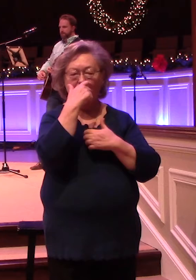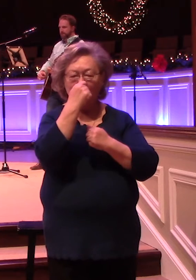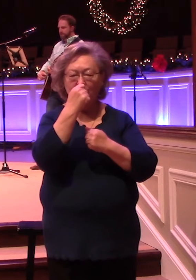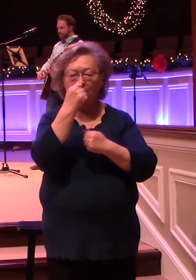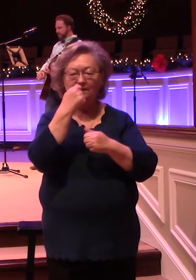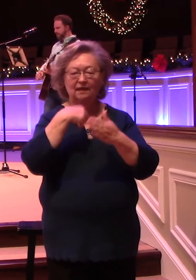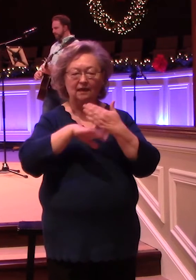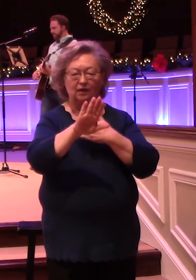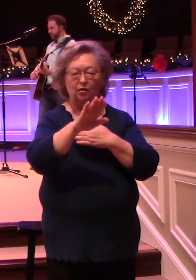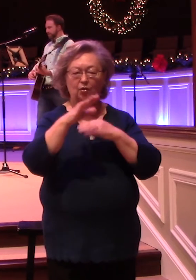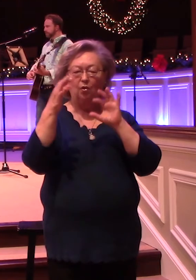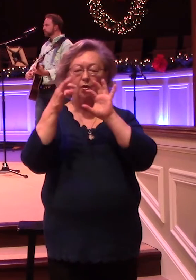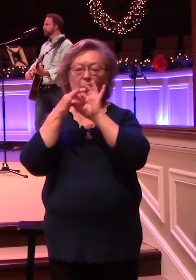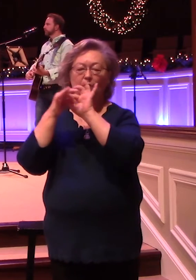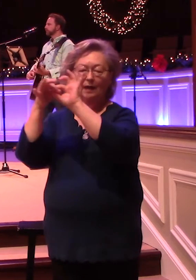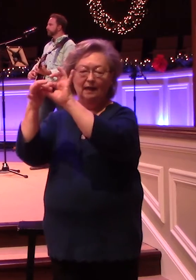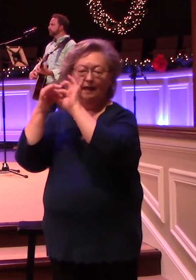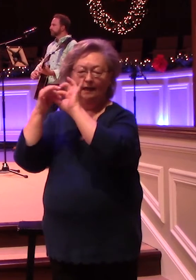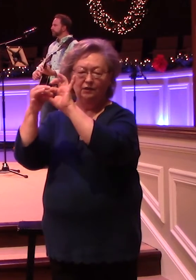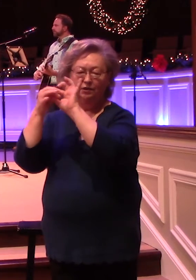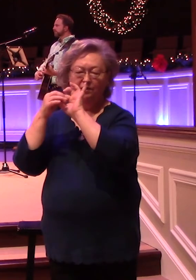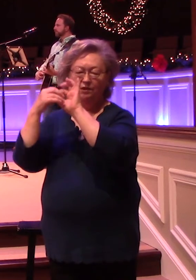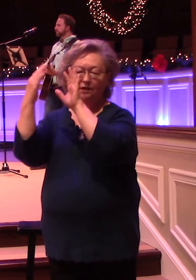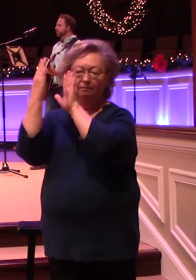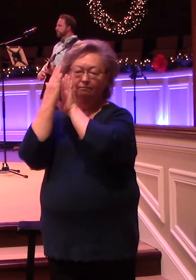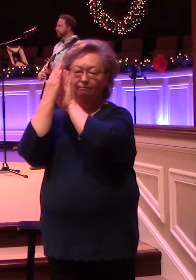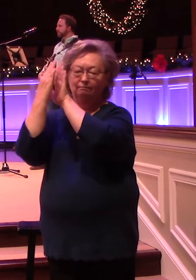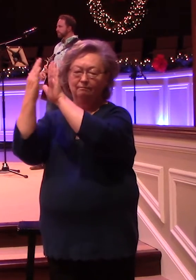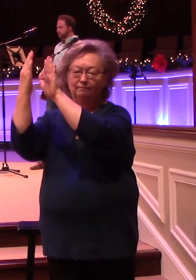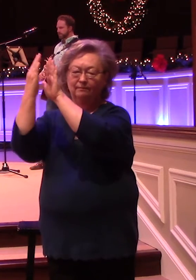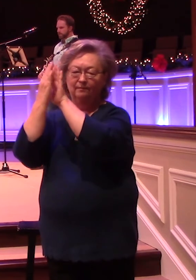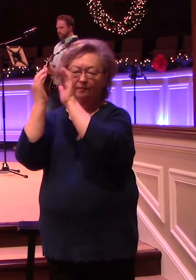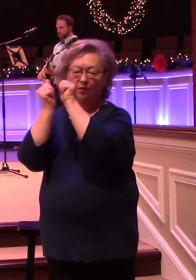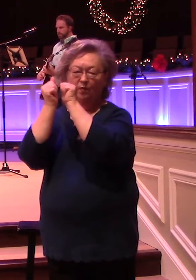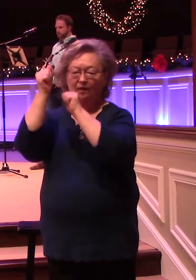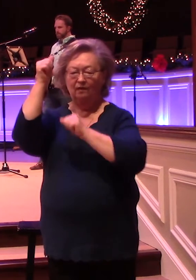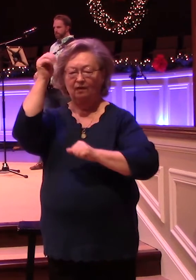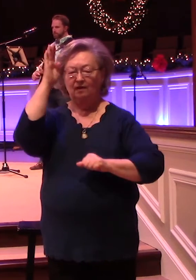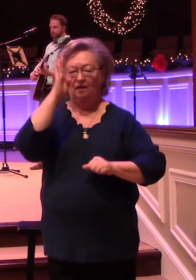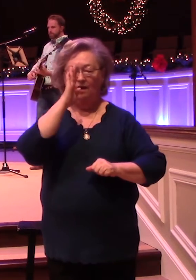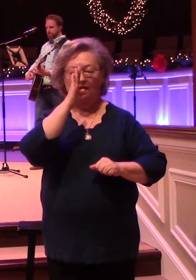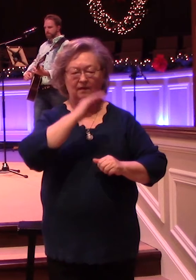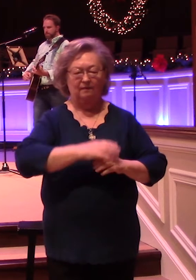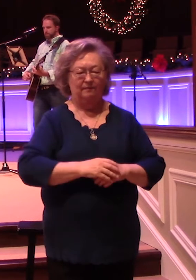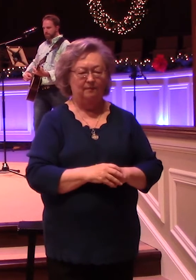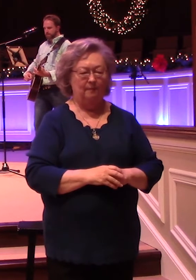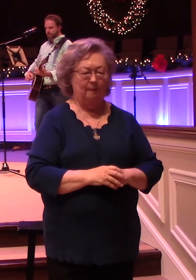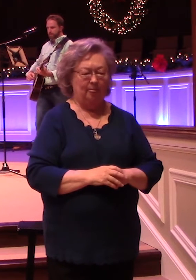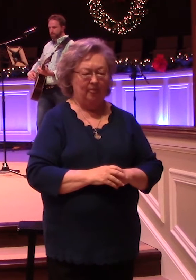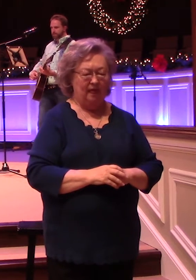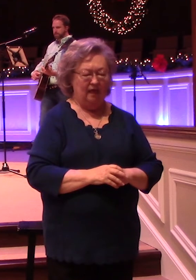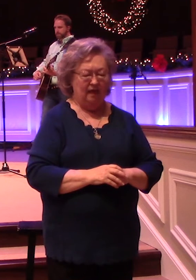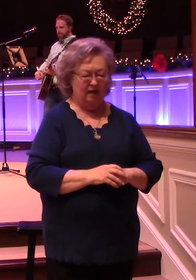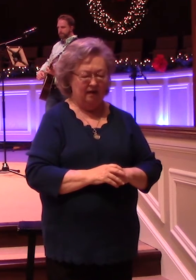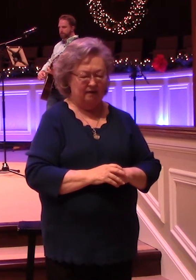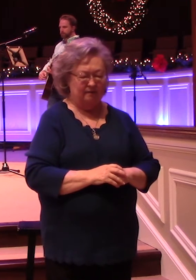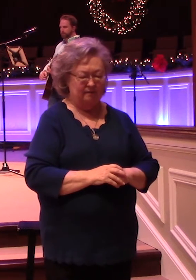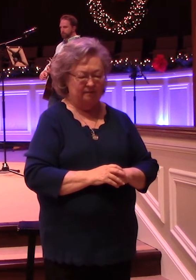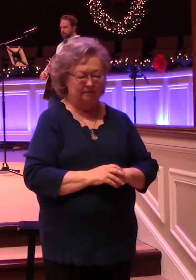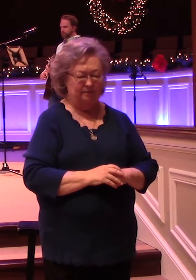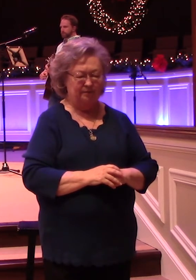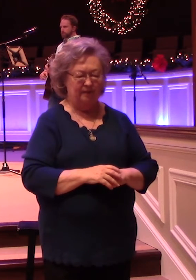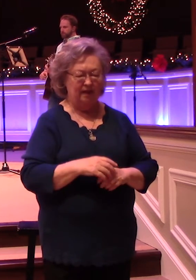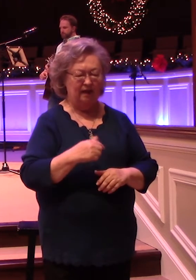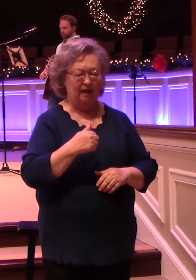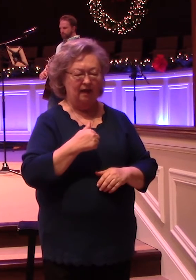and say, I don't love anybody. Not enough to give. And I'm alarmed at the state